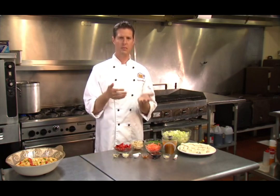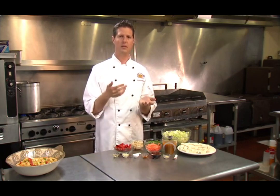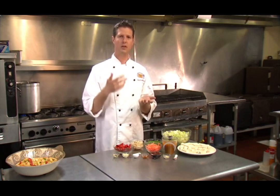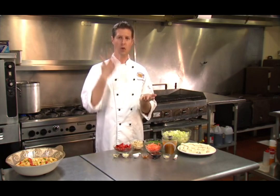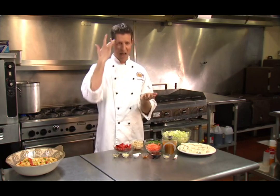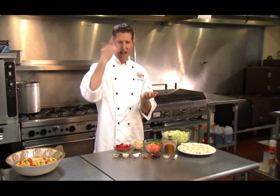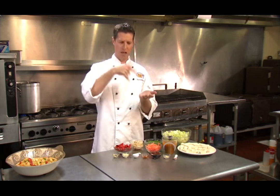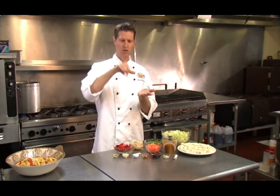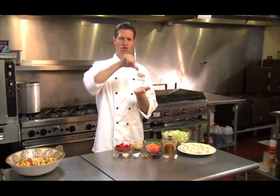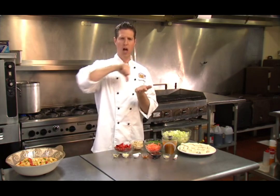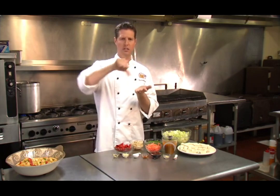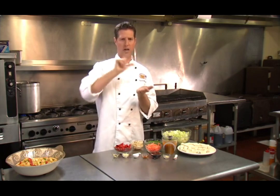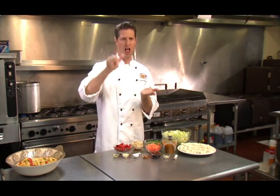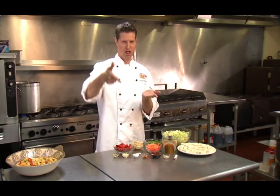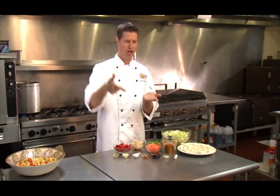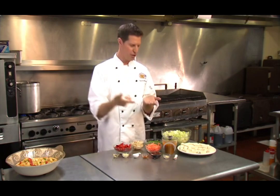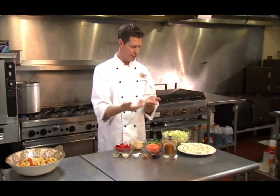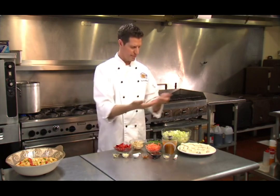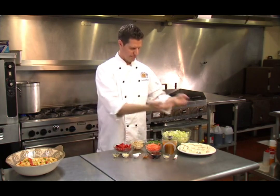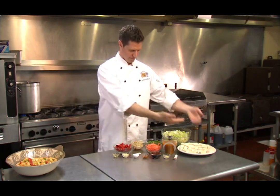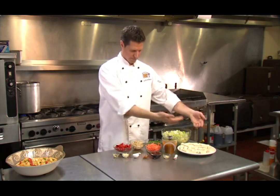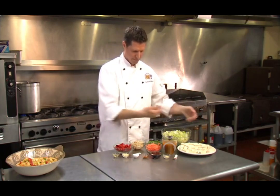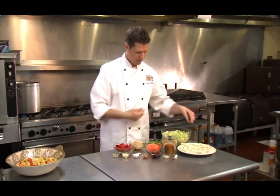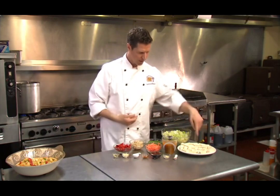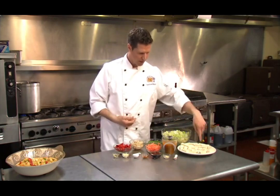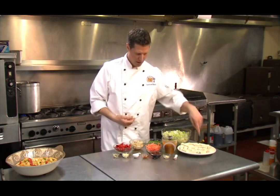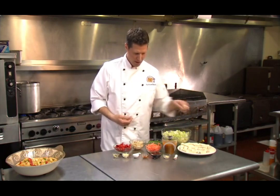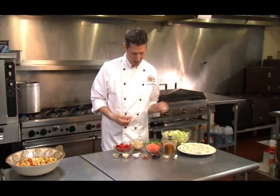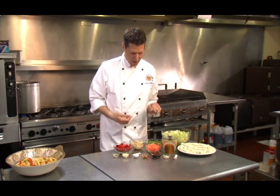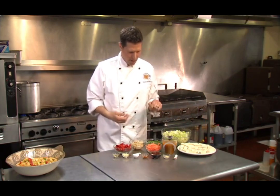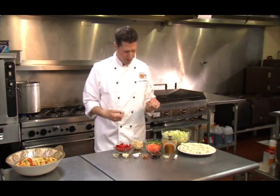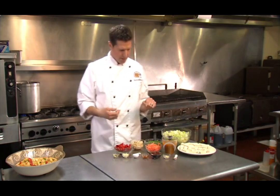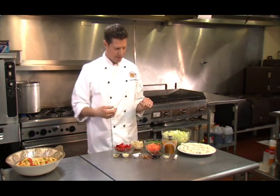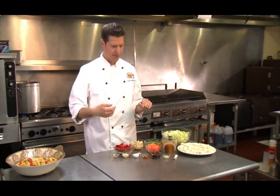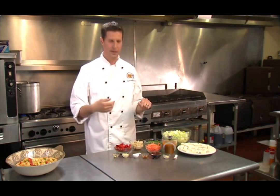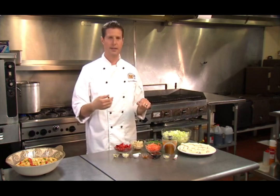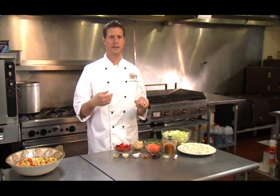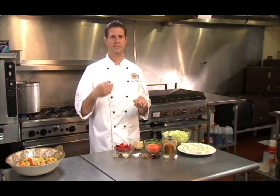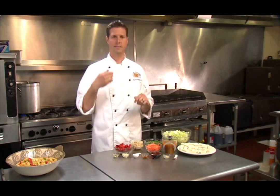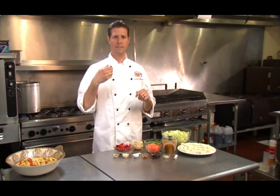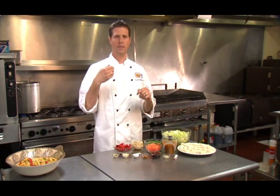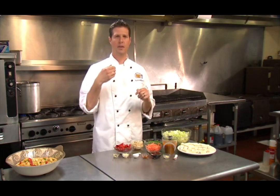Be careful not to layer the tofu because you will put dressing on them later.